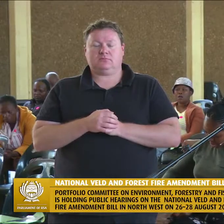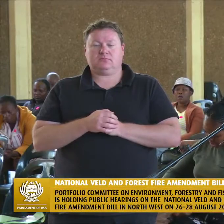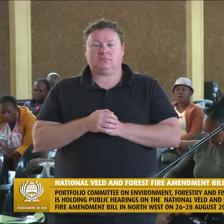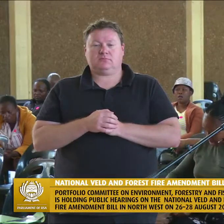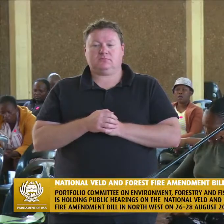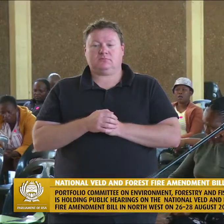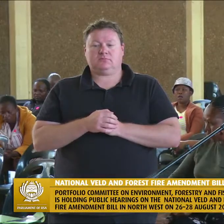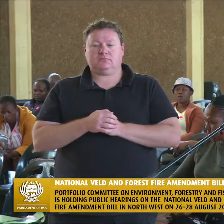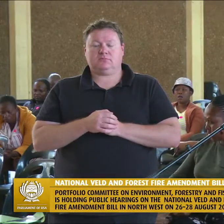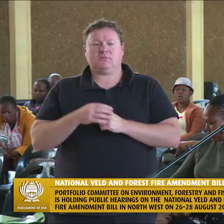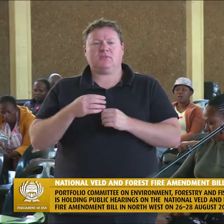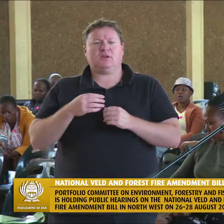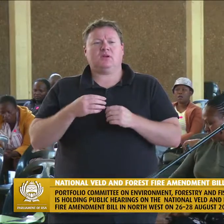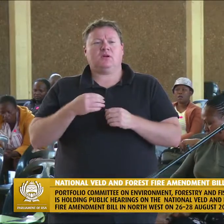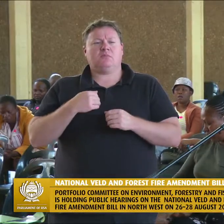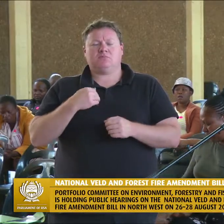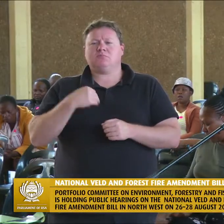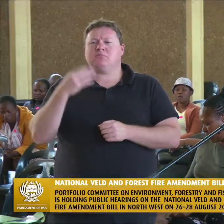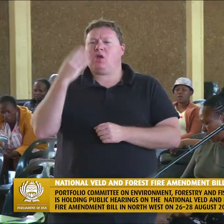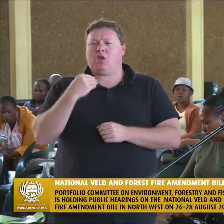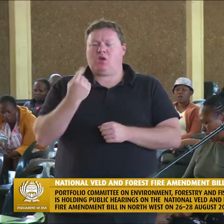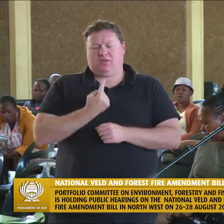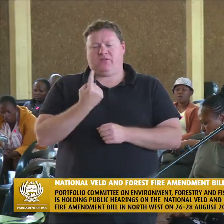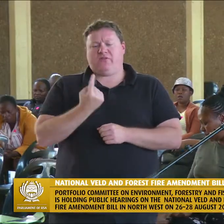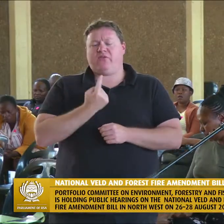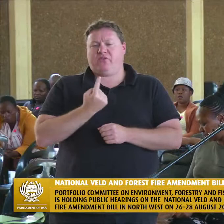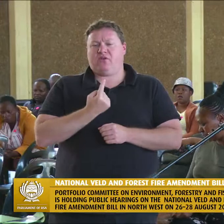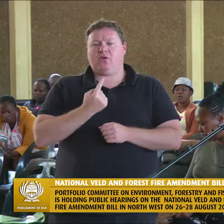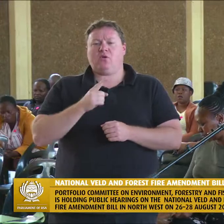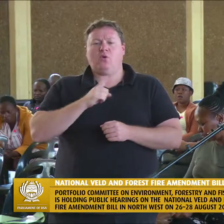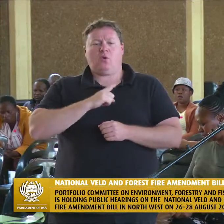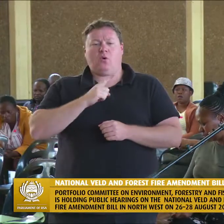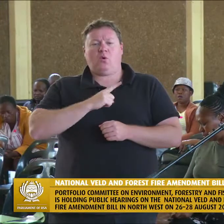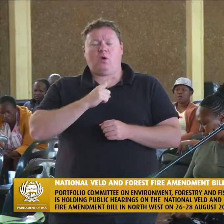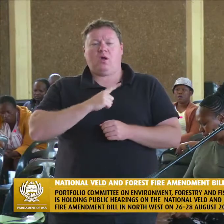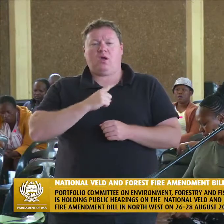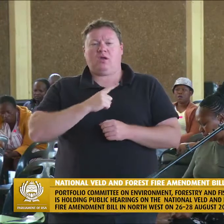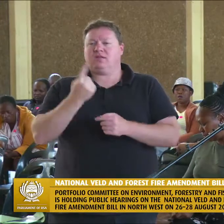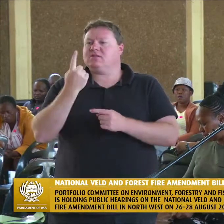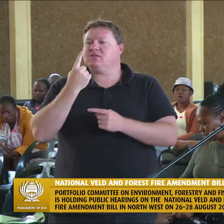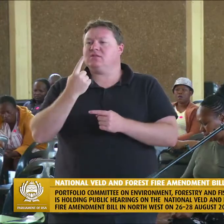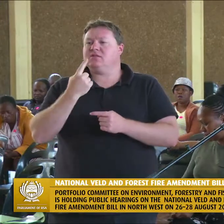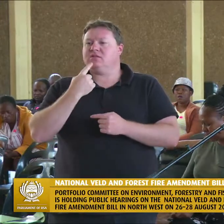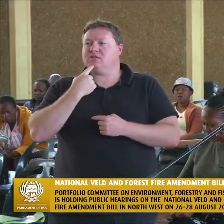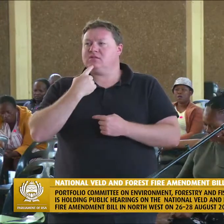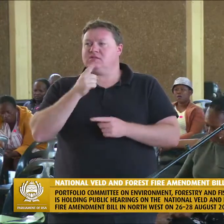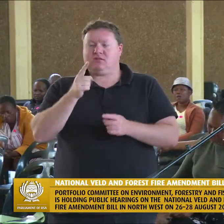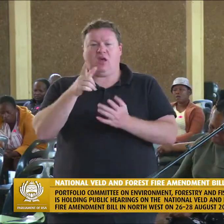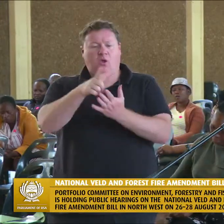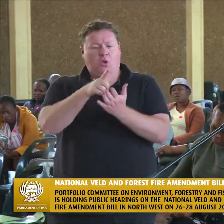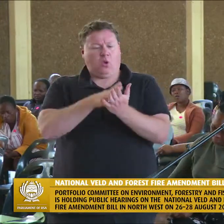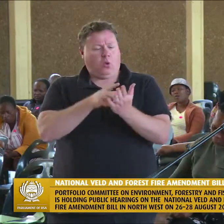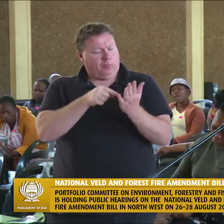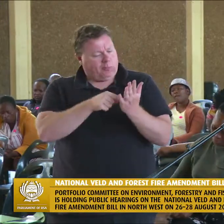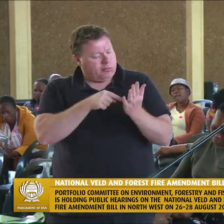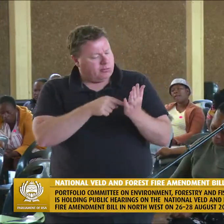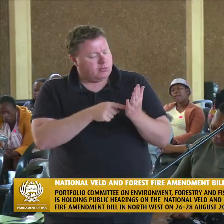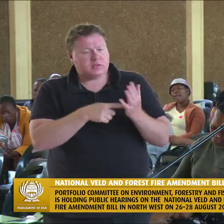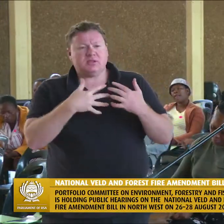sometimes i ask myself a question because i have been told that this this law was enacted